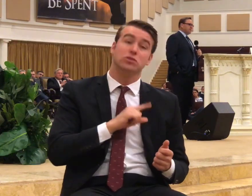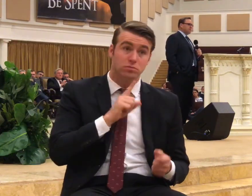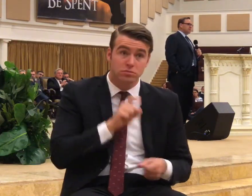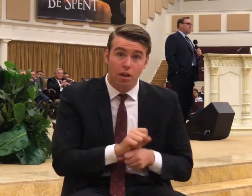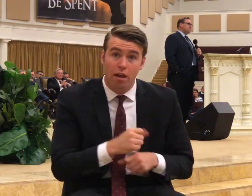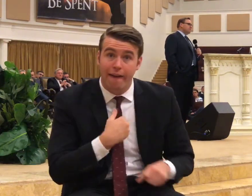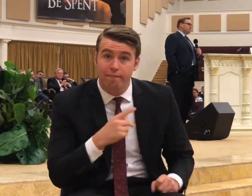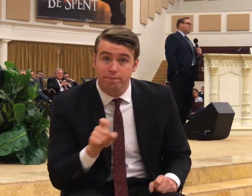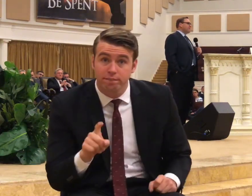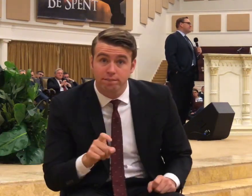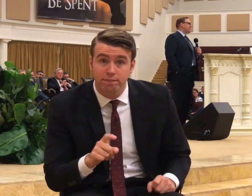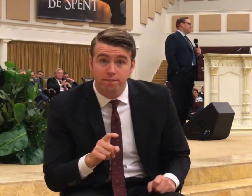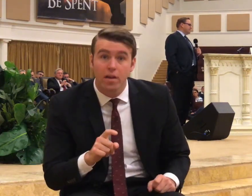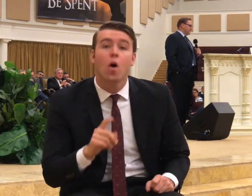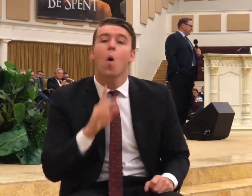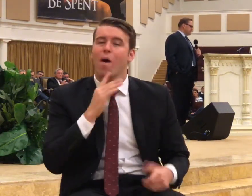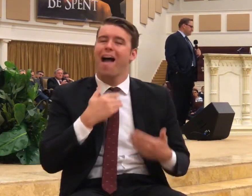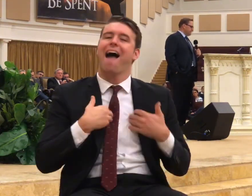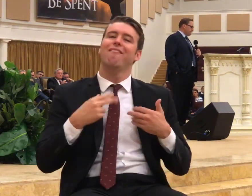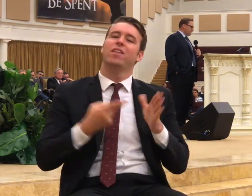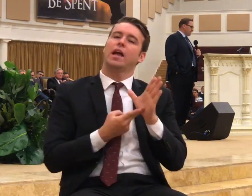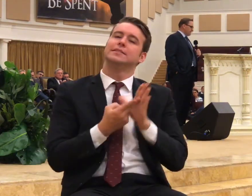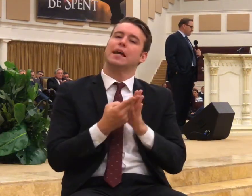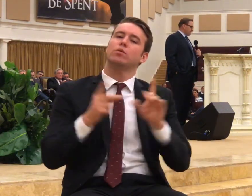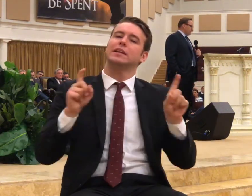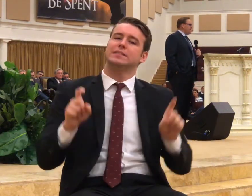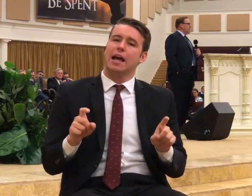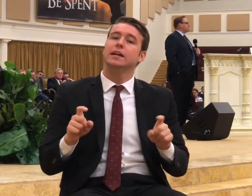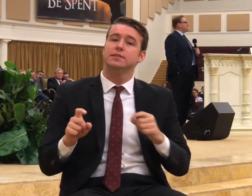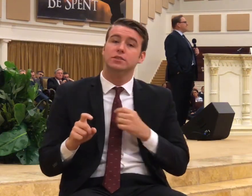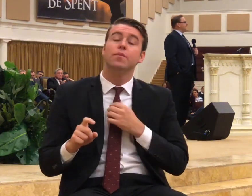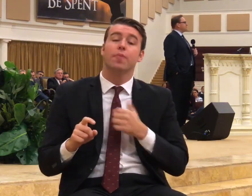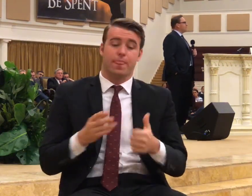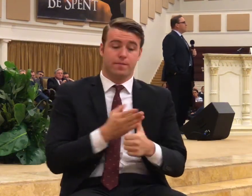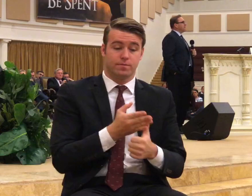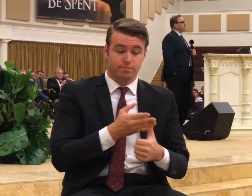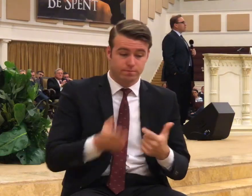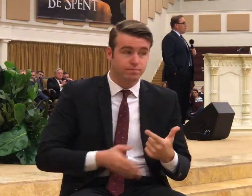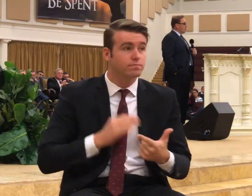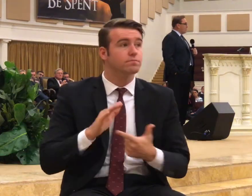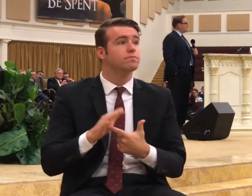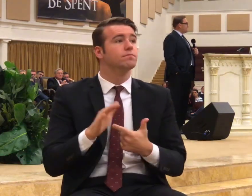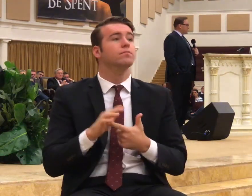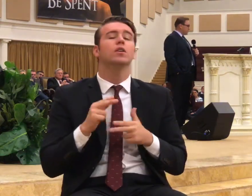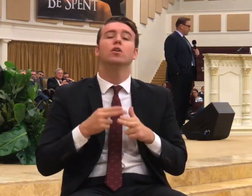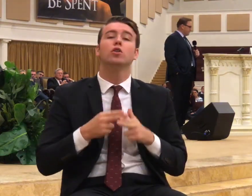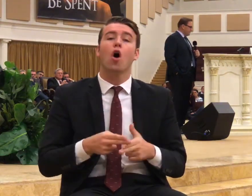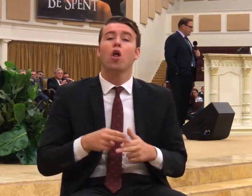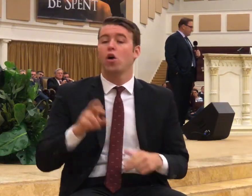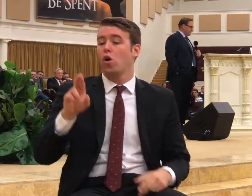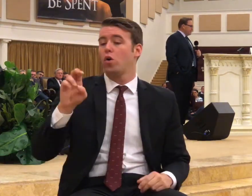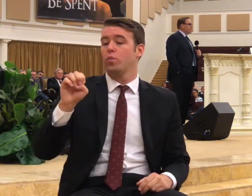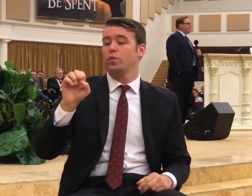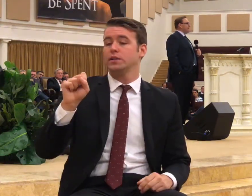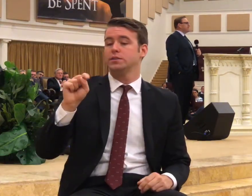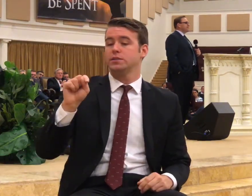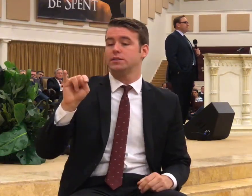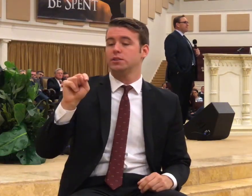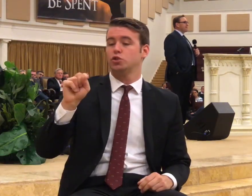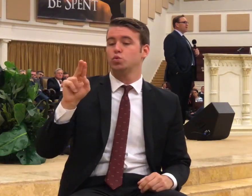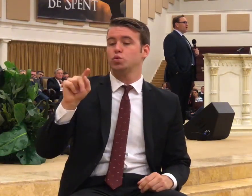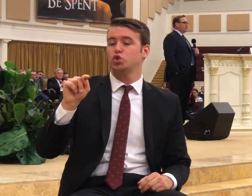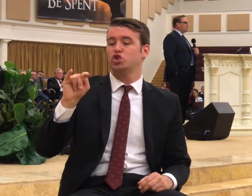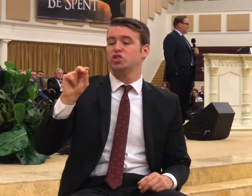Well, there'll be an integrity test. Then there's the test, what is called restitution. That